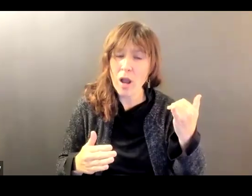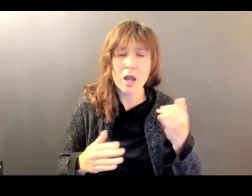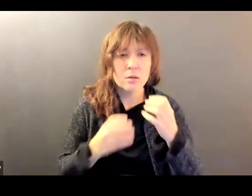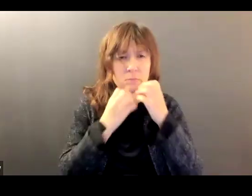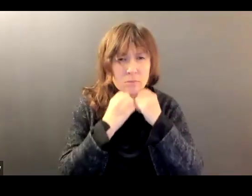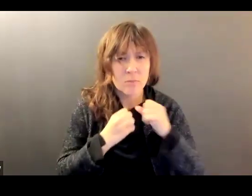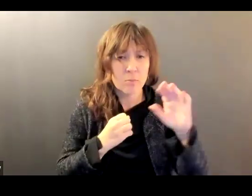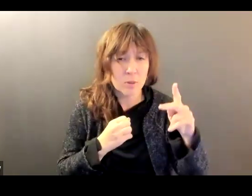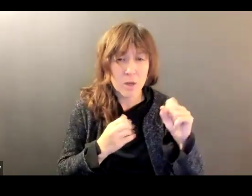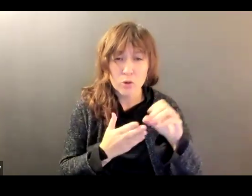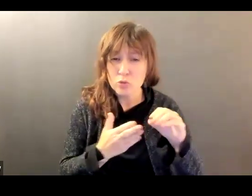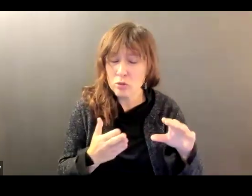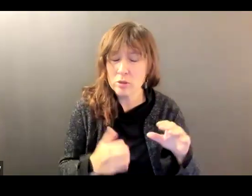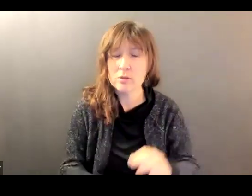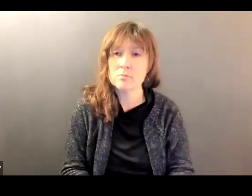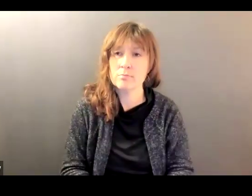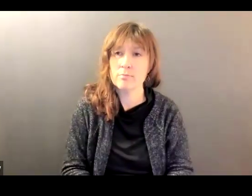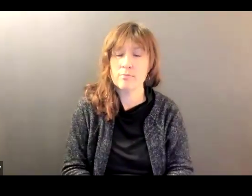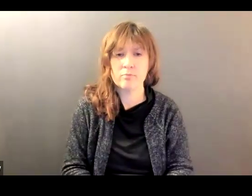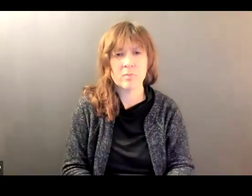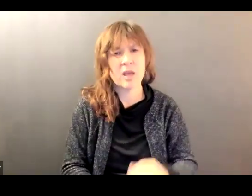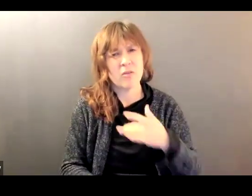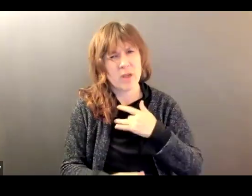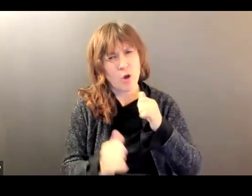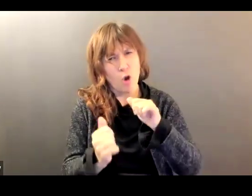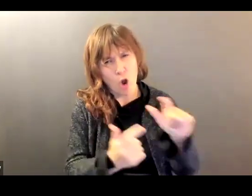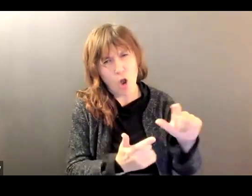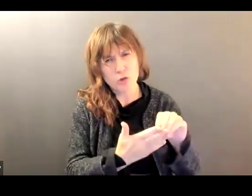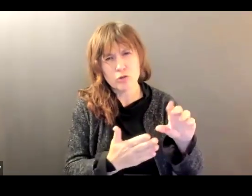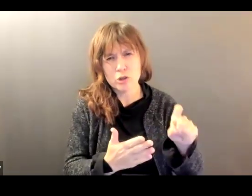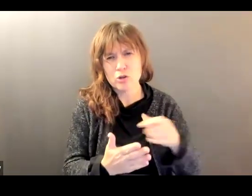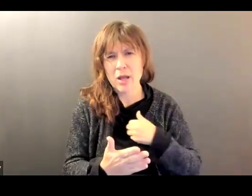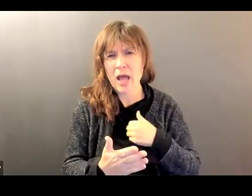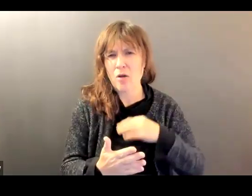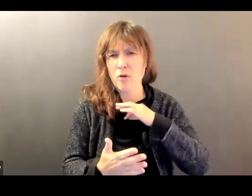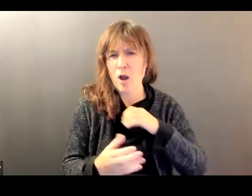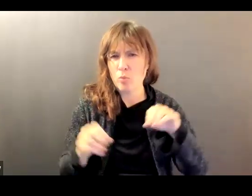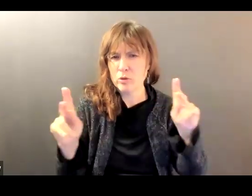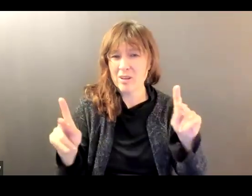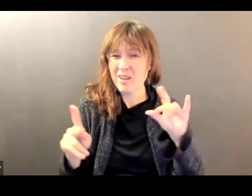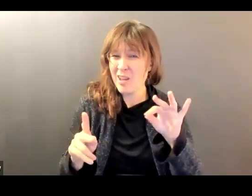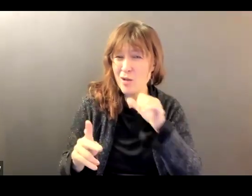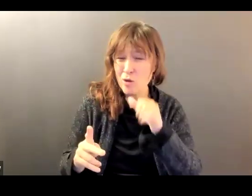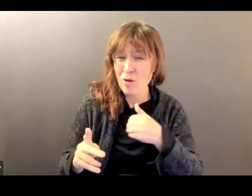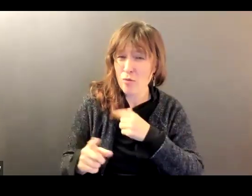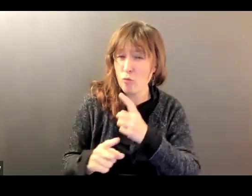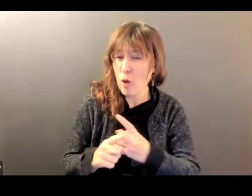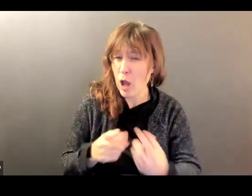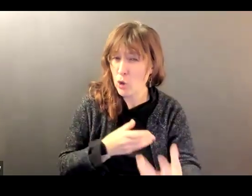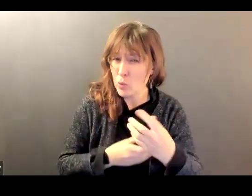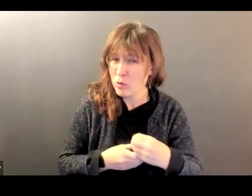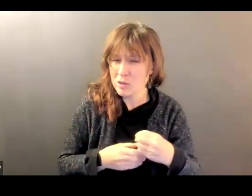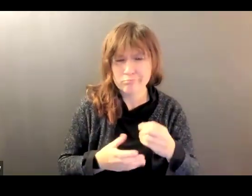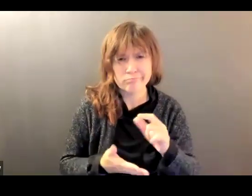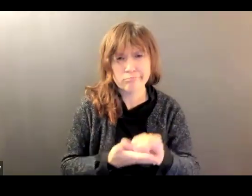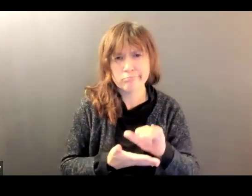students of BPS. We all believe that every student deserves a seat at the table. Without inclusion done right, that will not happen. For those of us